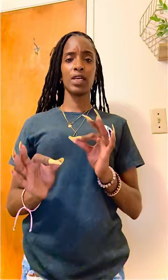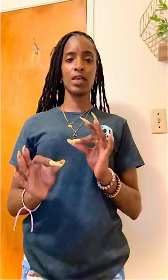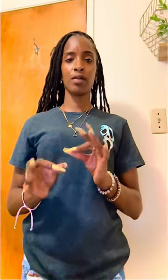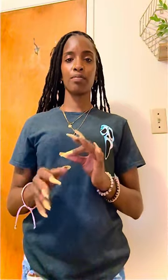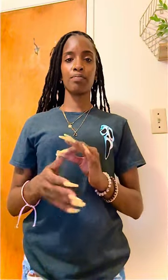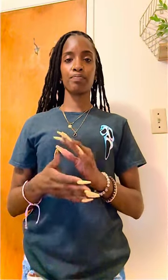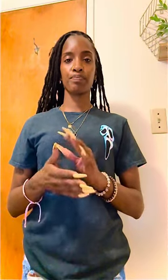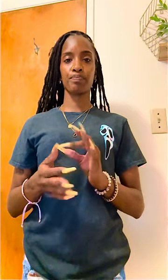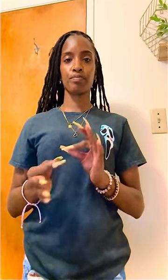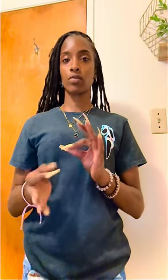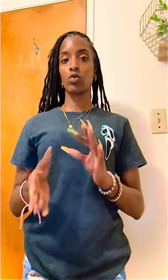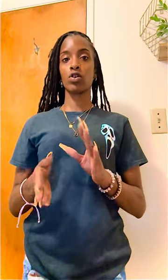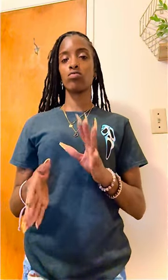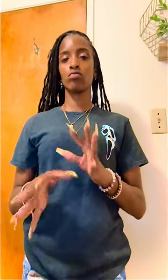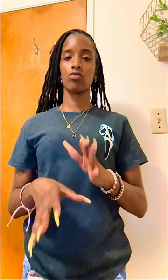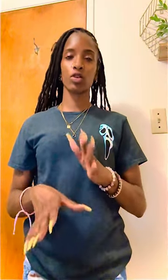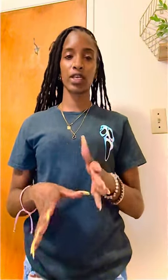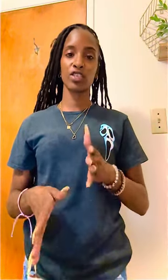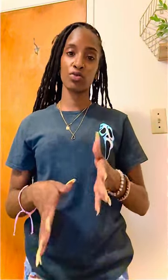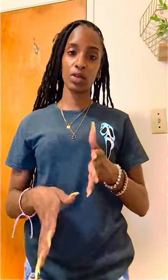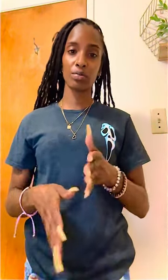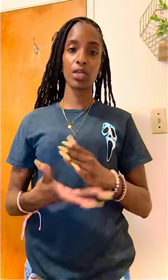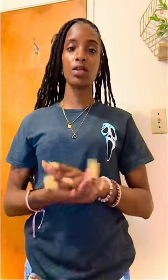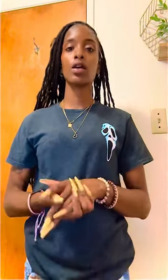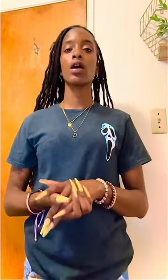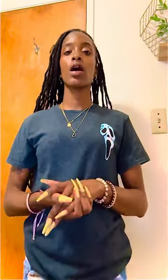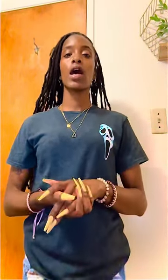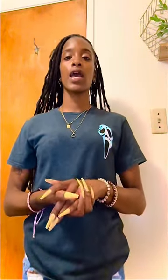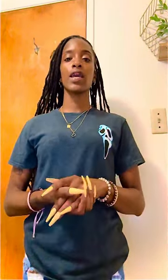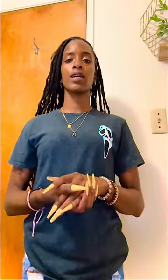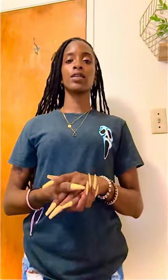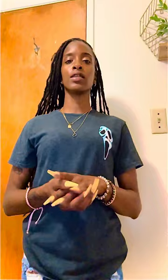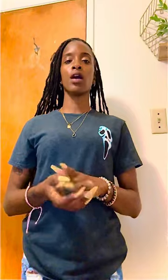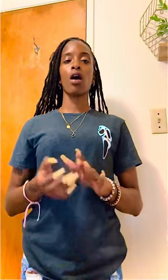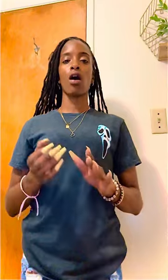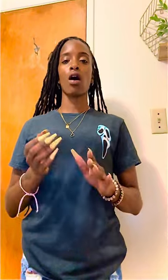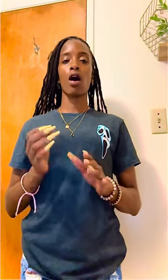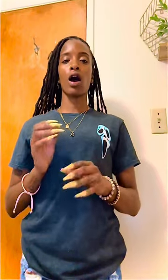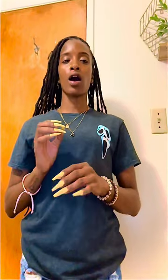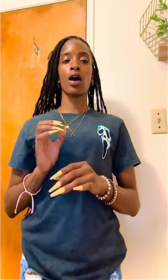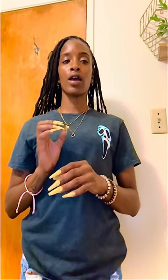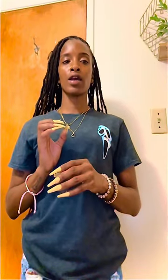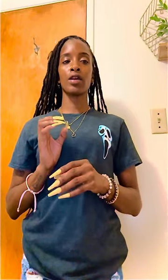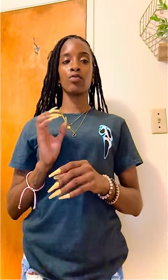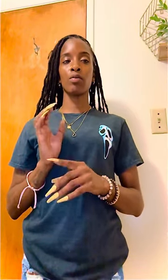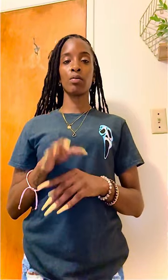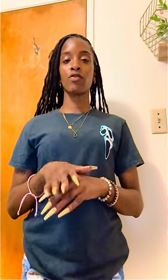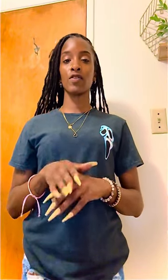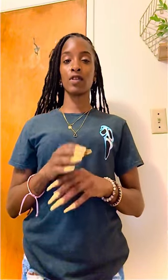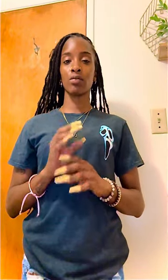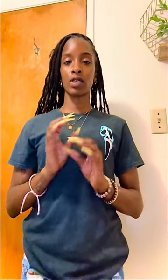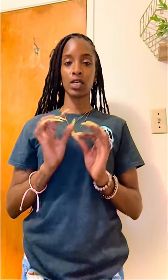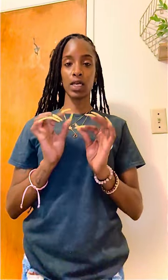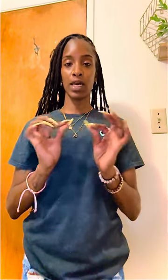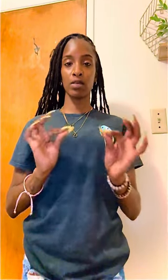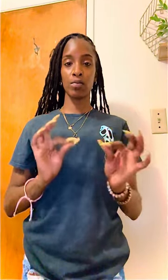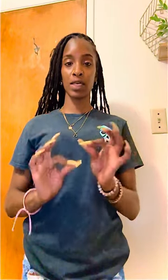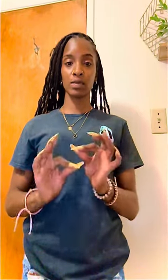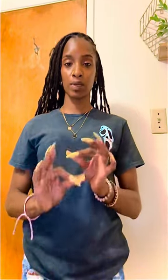p.m. Well, more like 2 something. And I remember vividly because I had the best